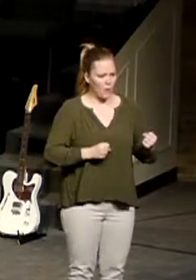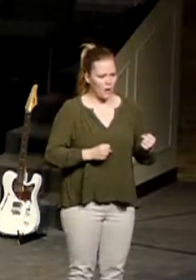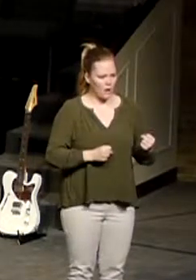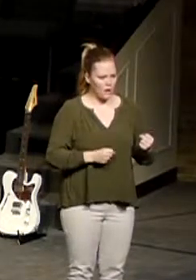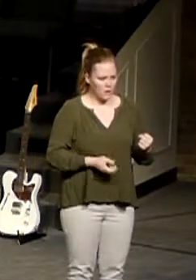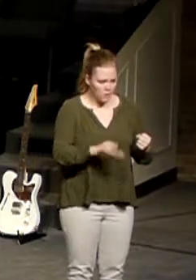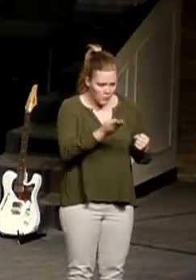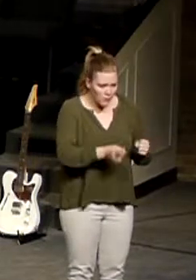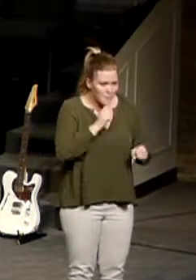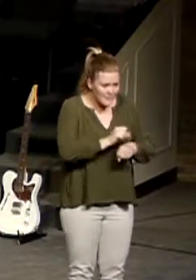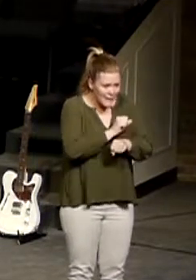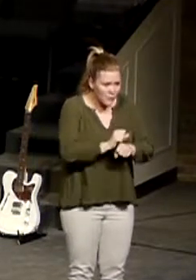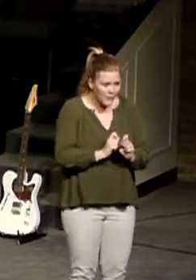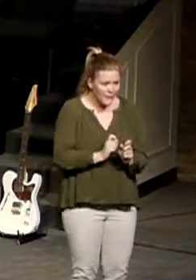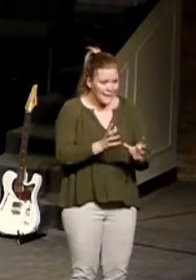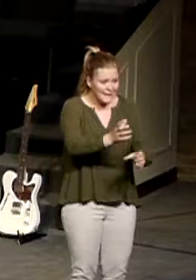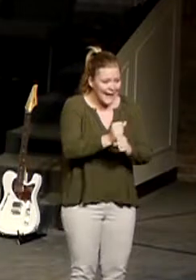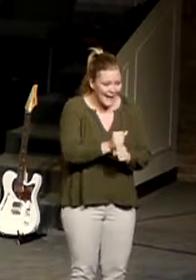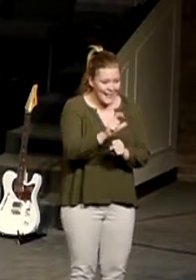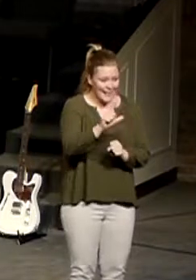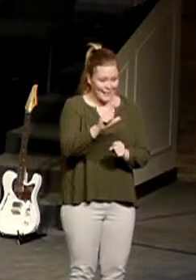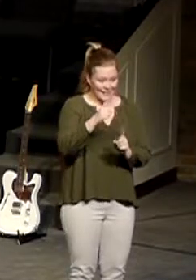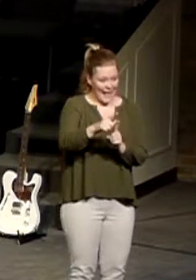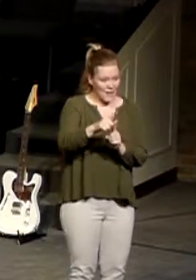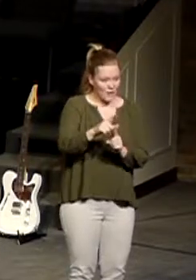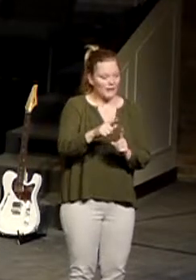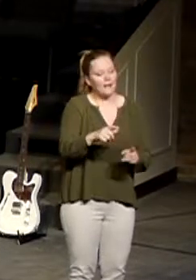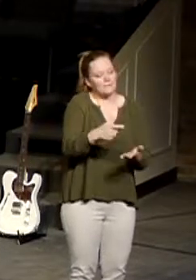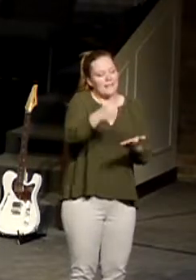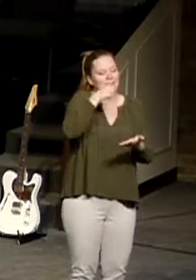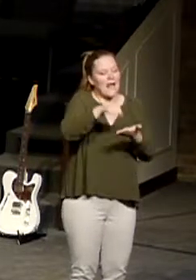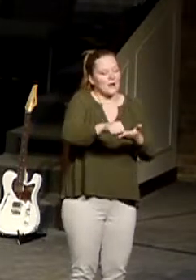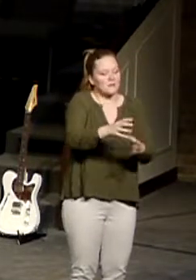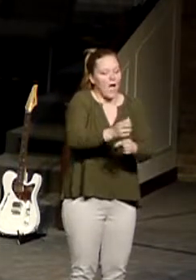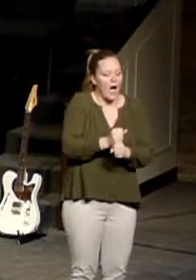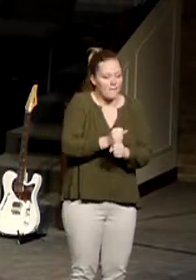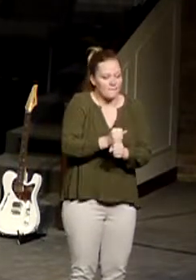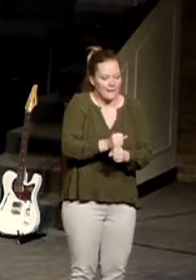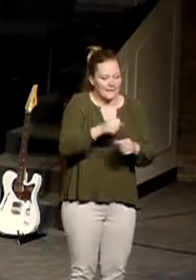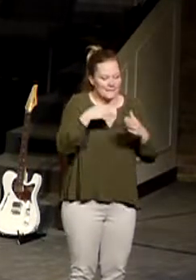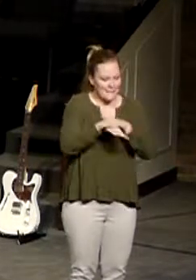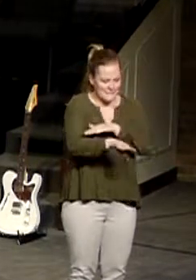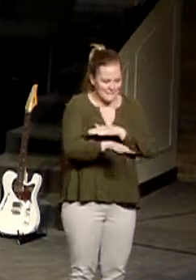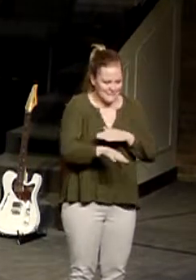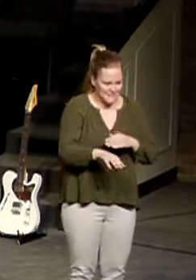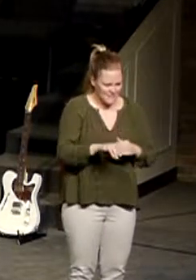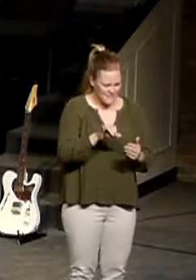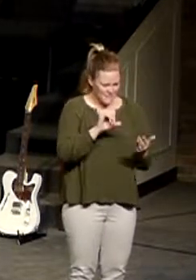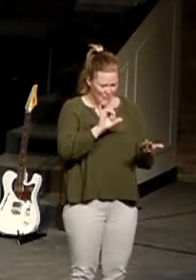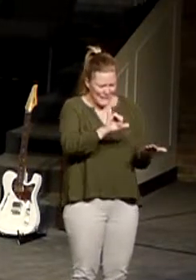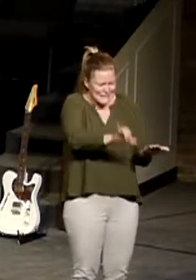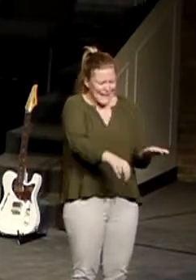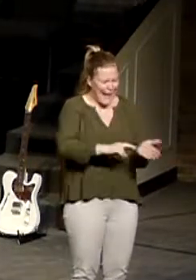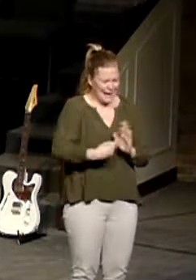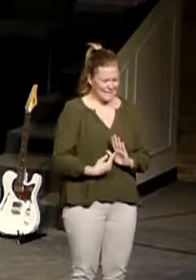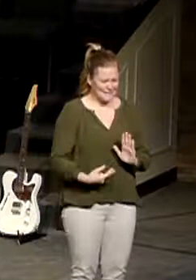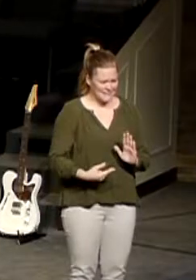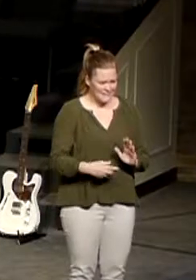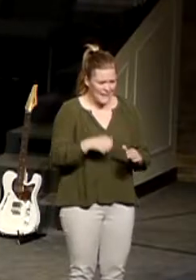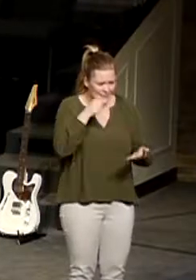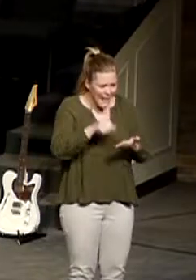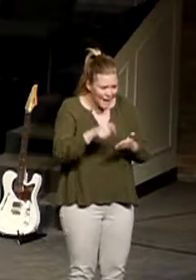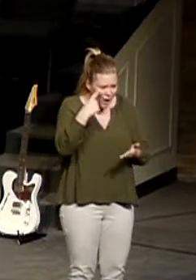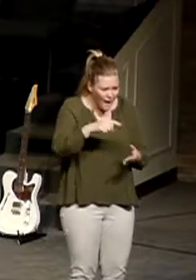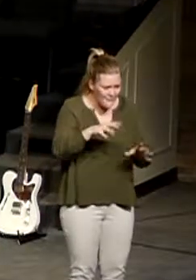You literally receive letters of acceptance. That's what they're called. What in the world is that? A letter